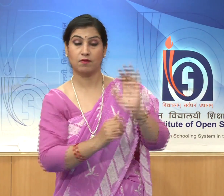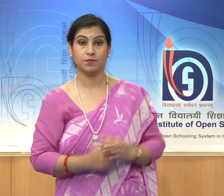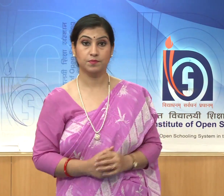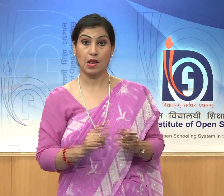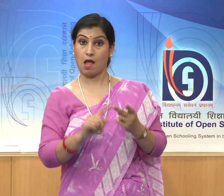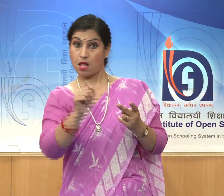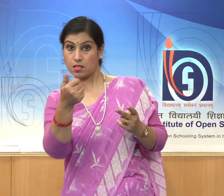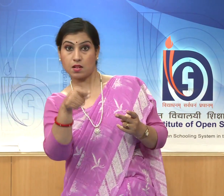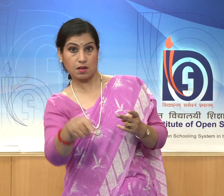and other one